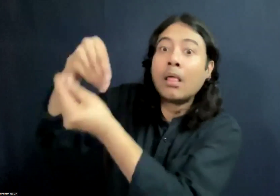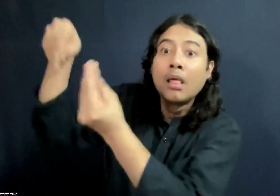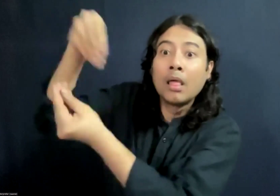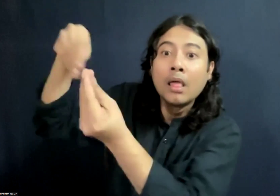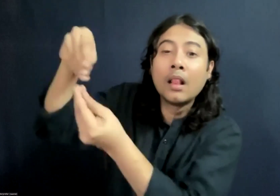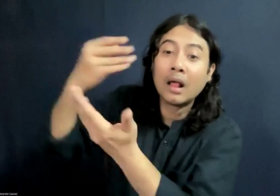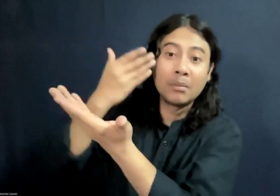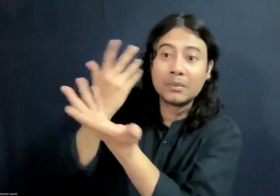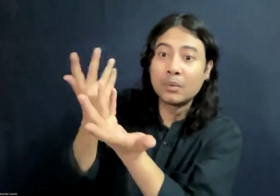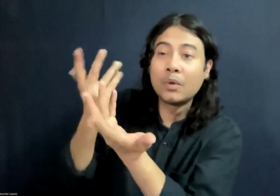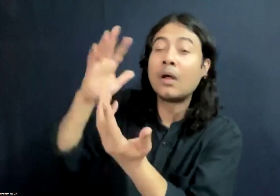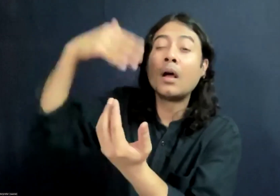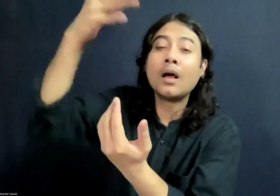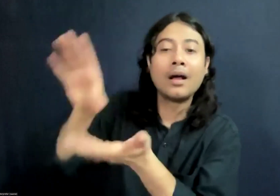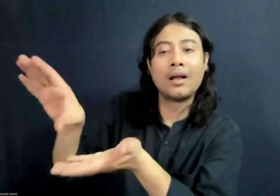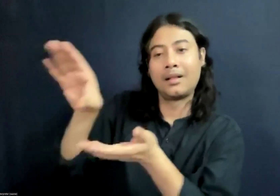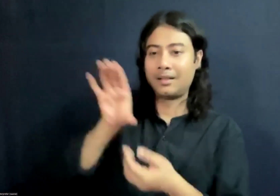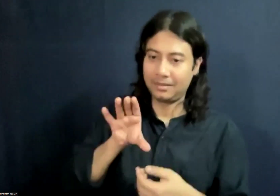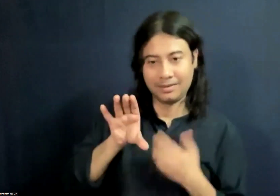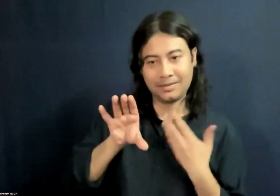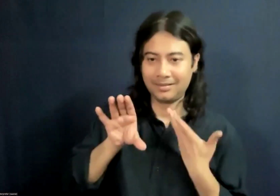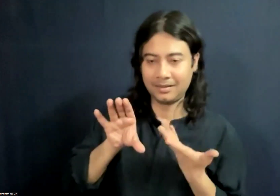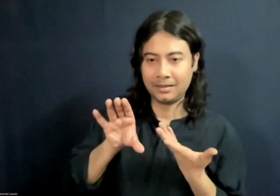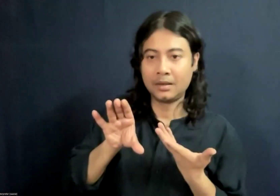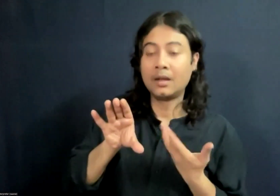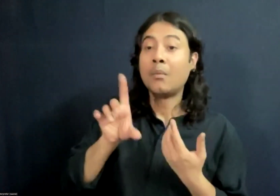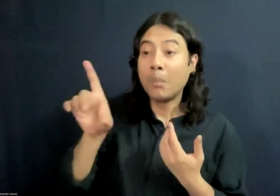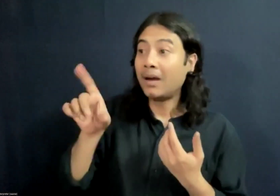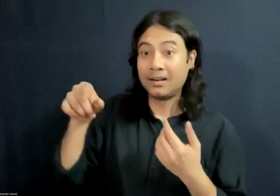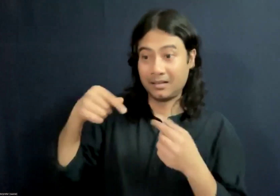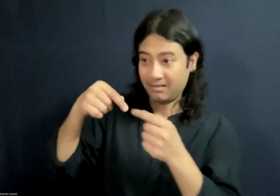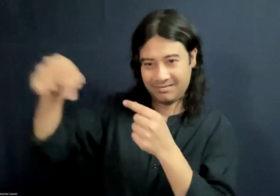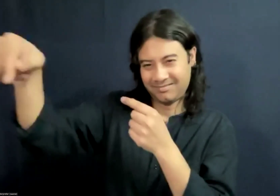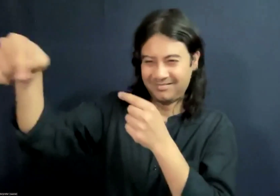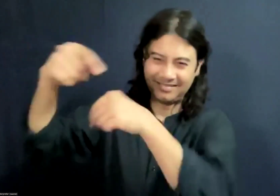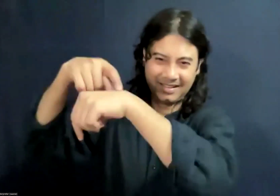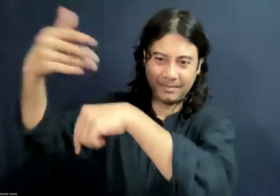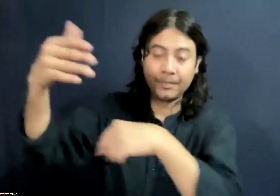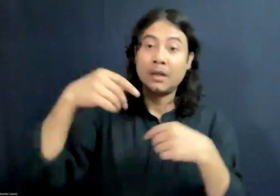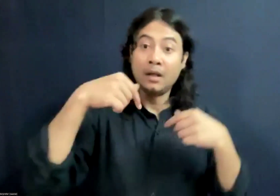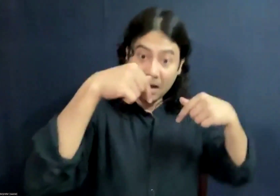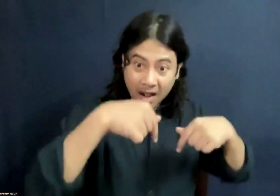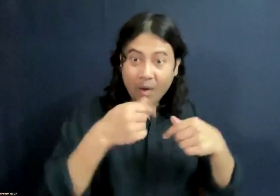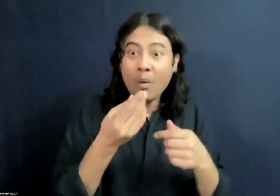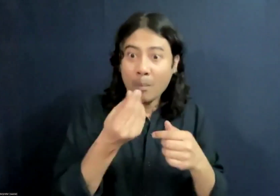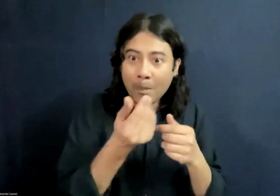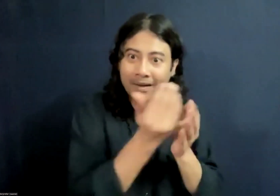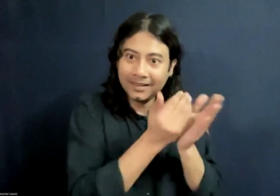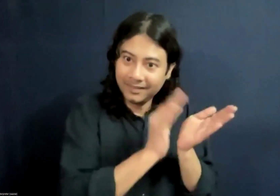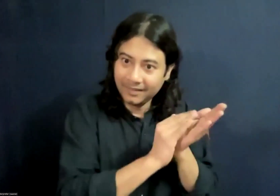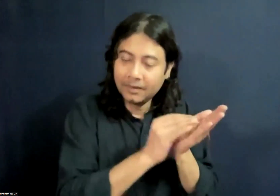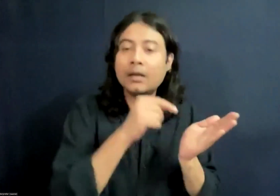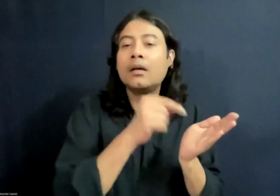you can cook food with that money, offer it to Krishna and distribute prasad. So that is one way of helping the poor and